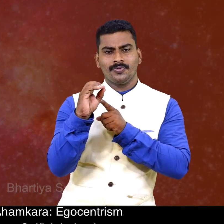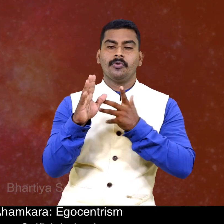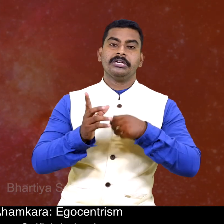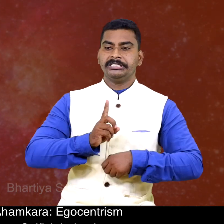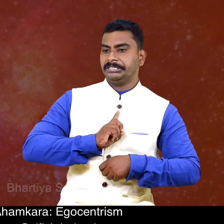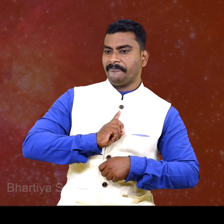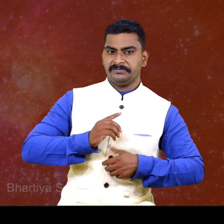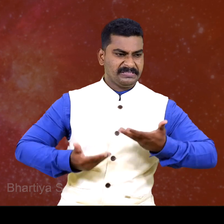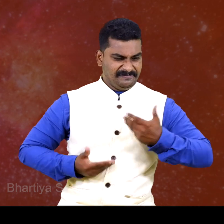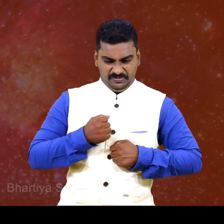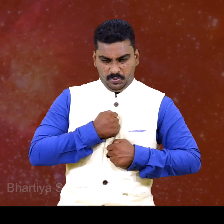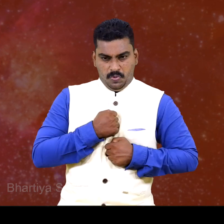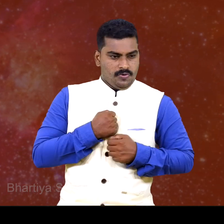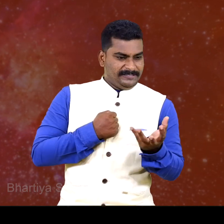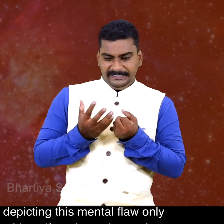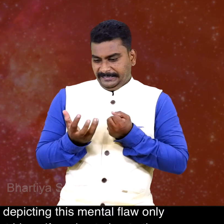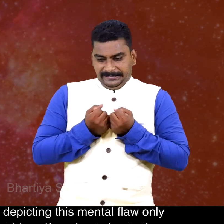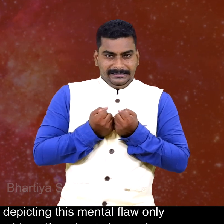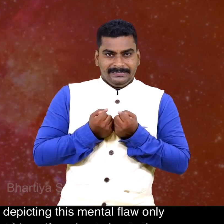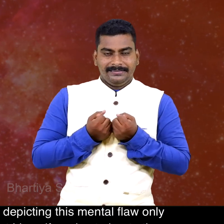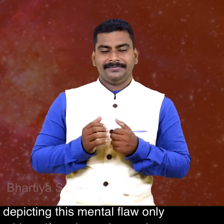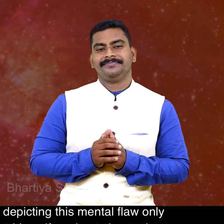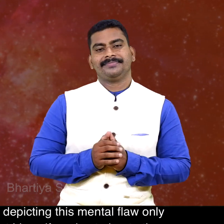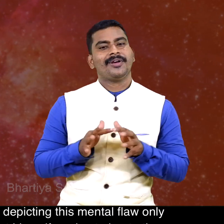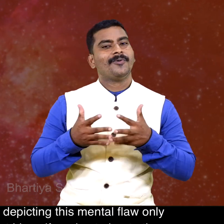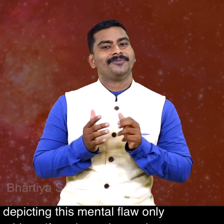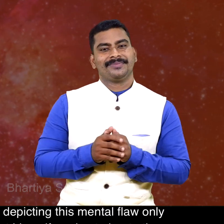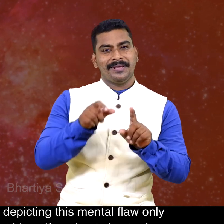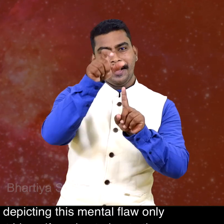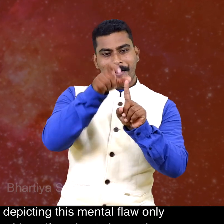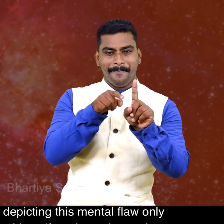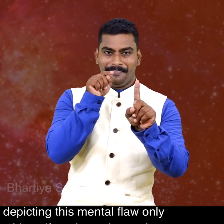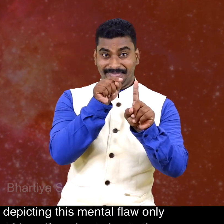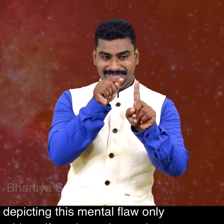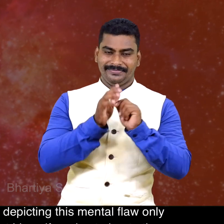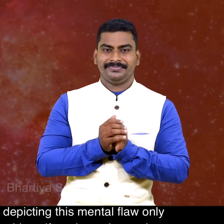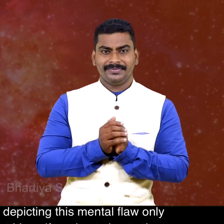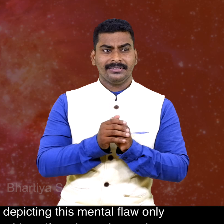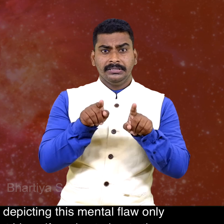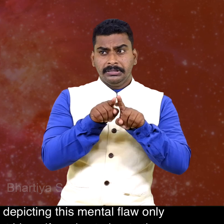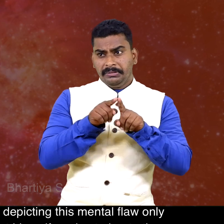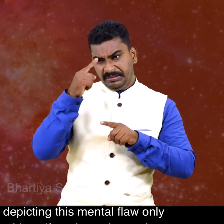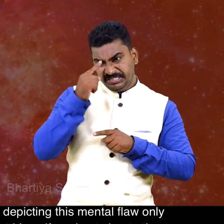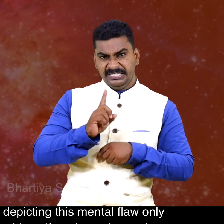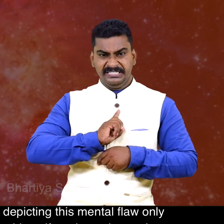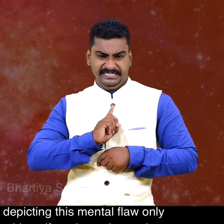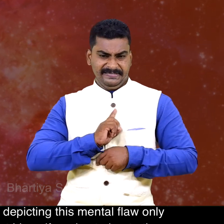behavior. A person depicting this mental flaw